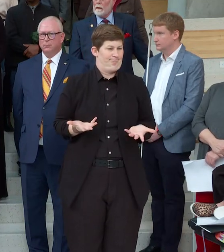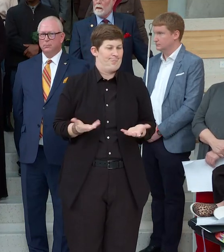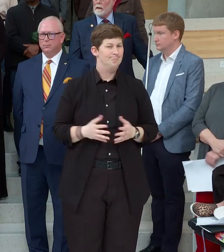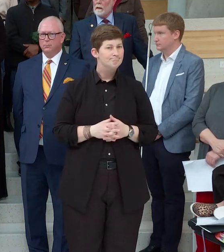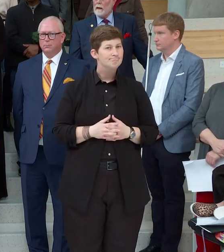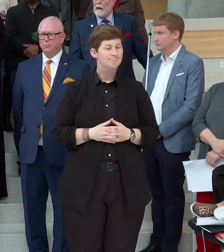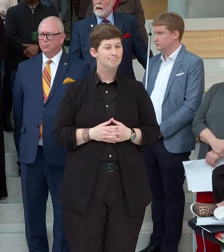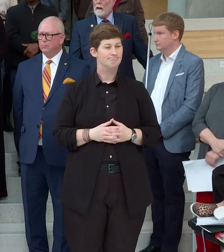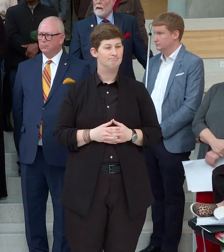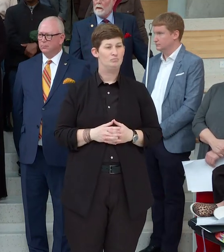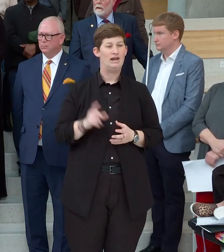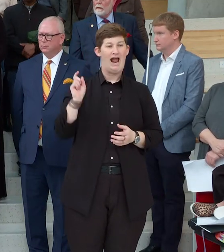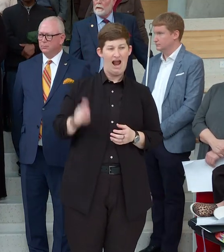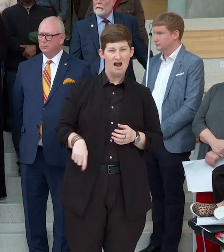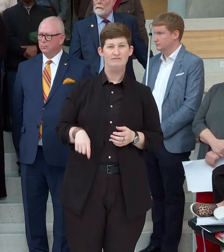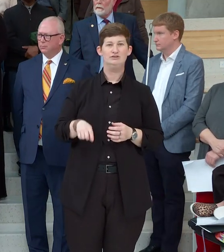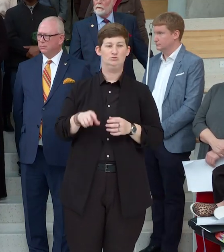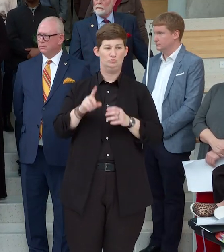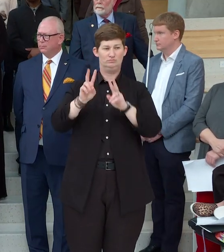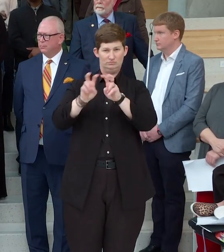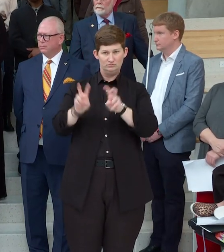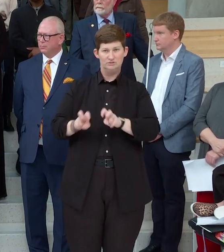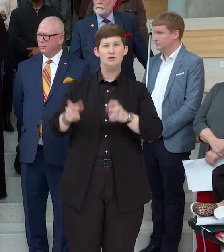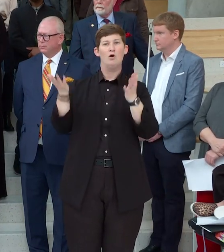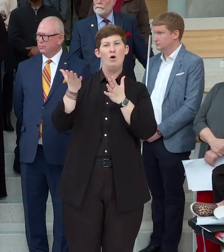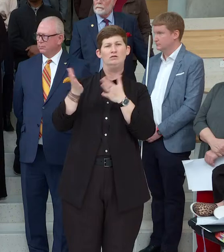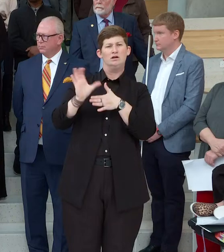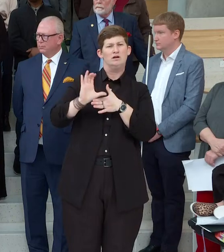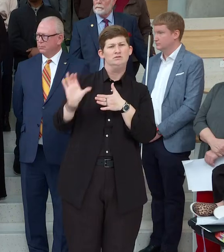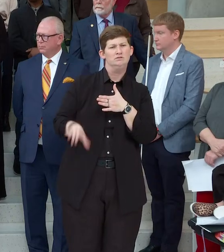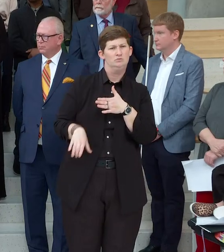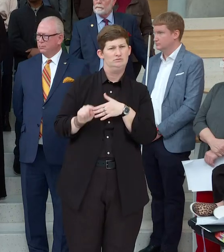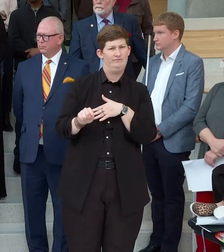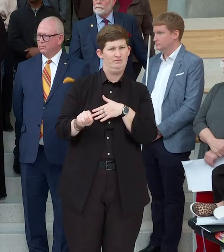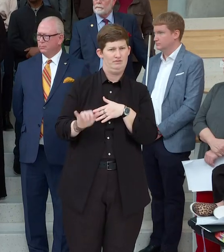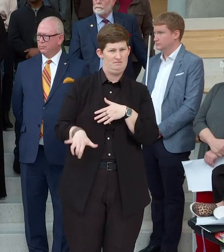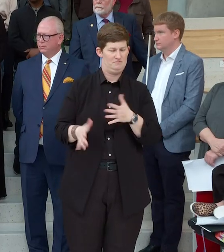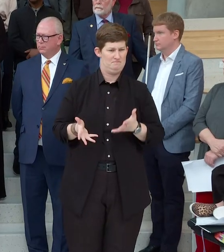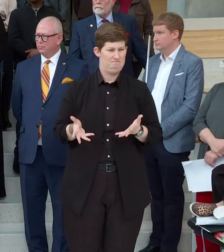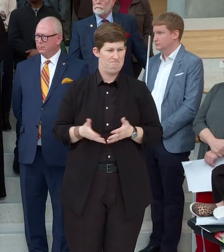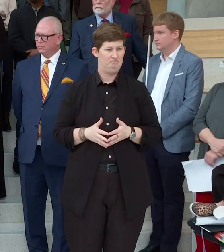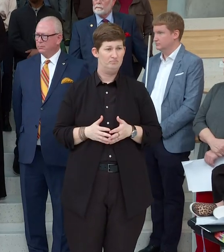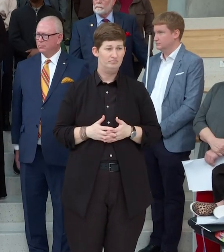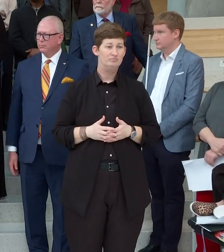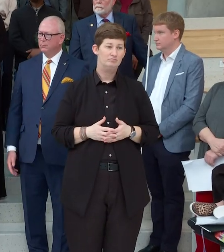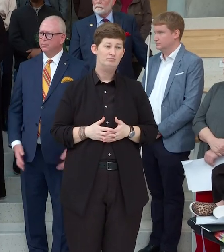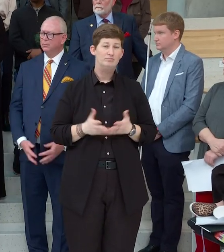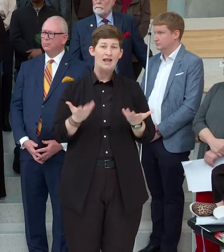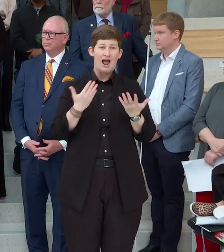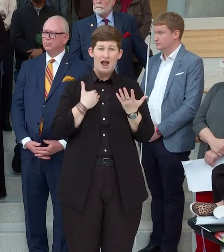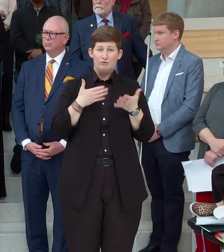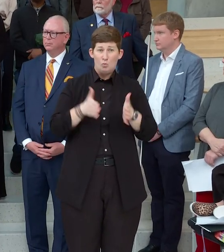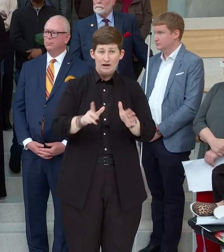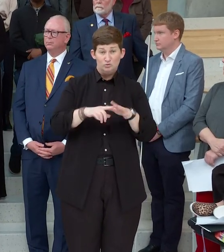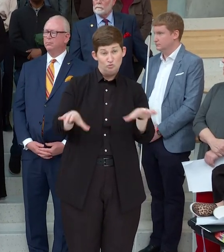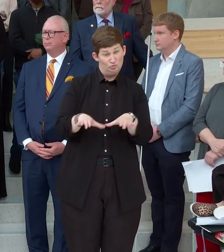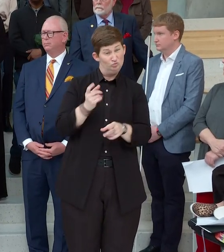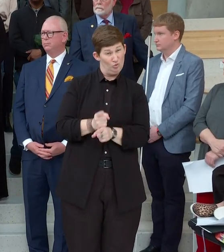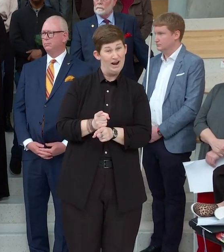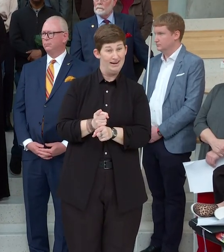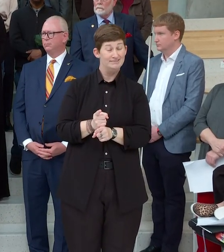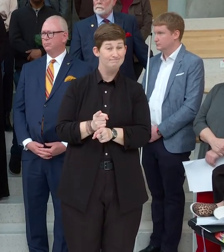We have to be looking at the consequences of what we're doing here. And again, there is a way to do this right. There is a way